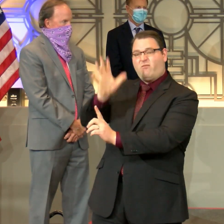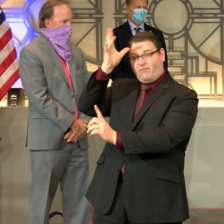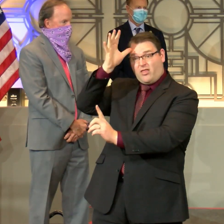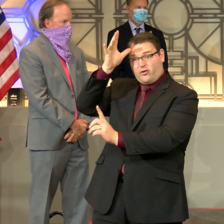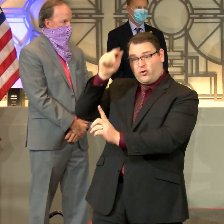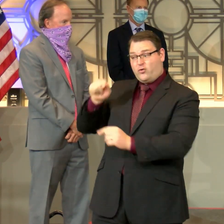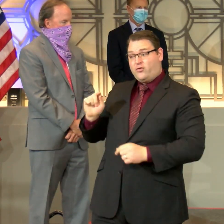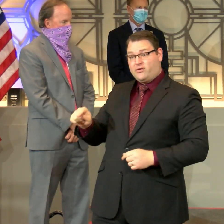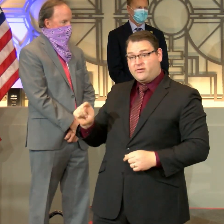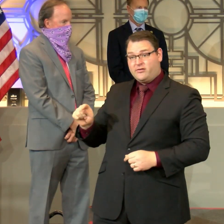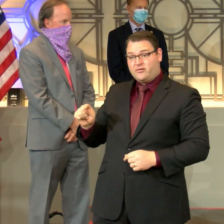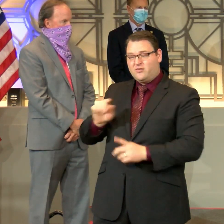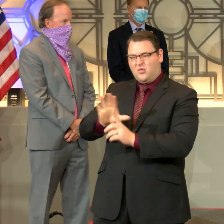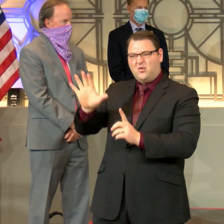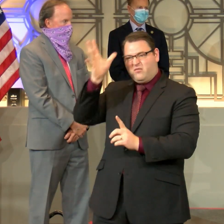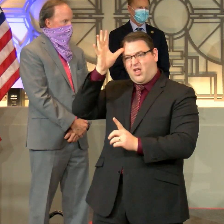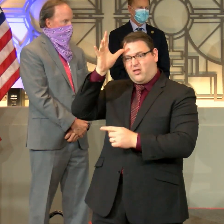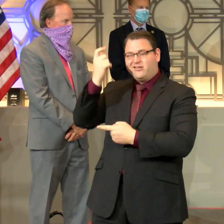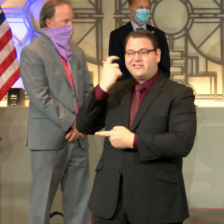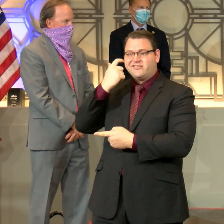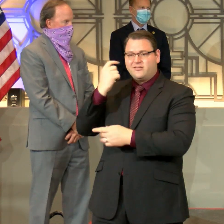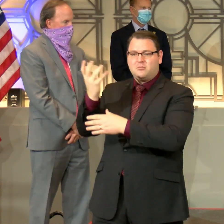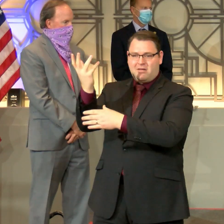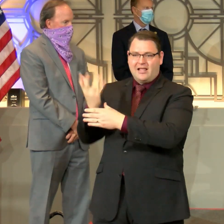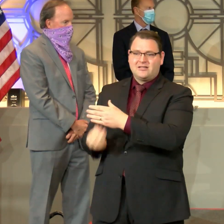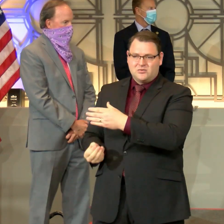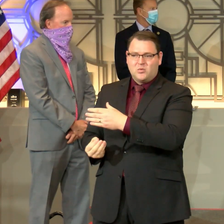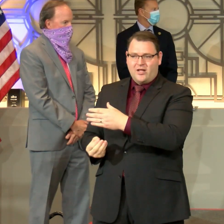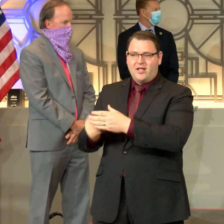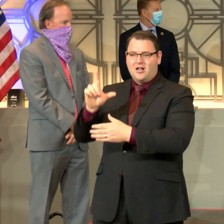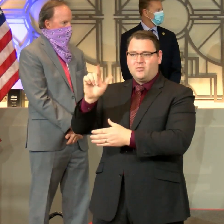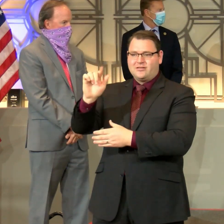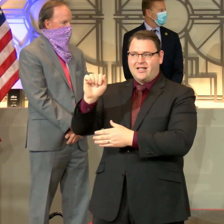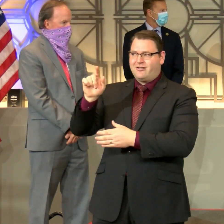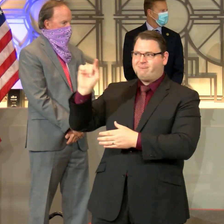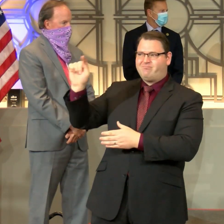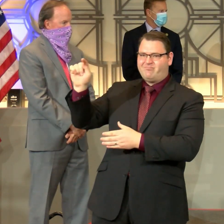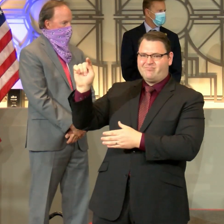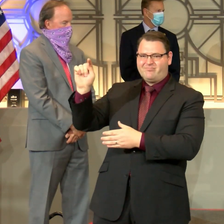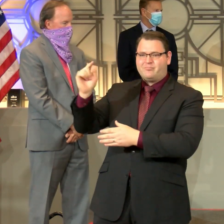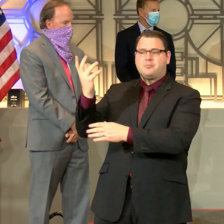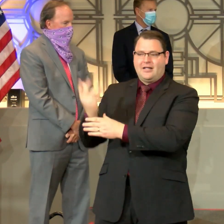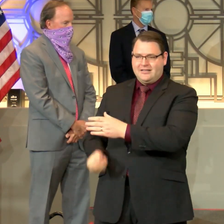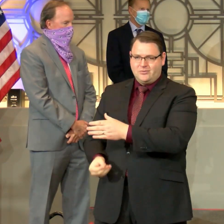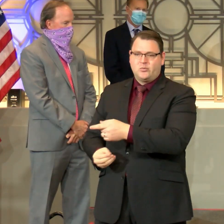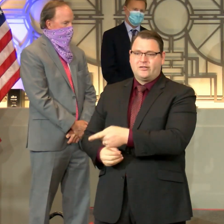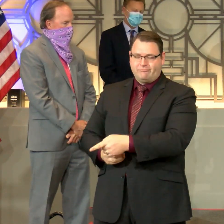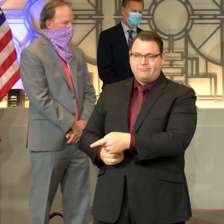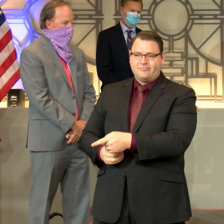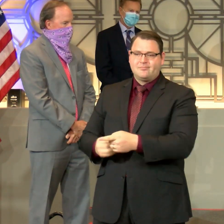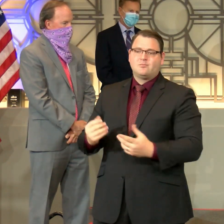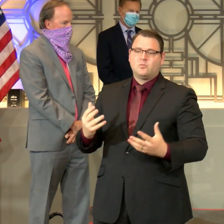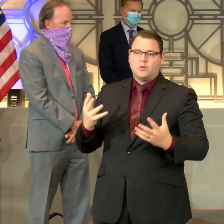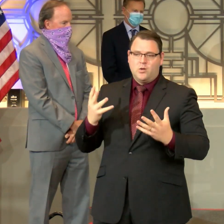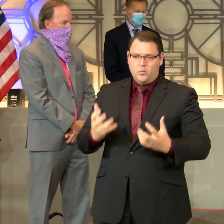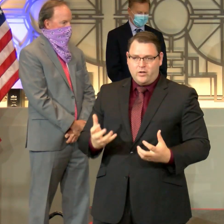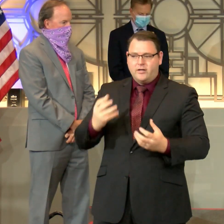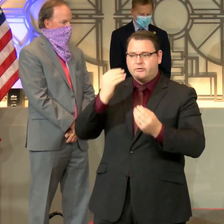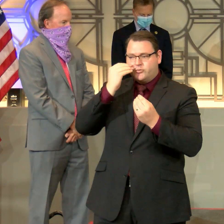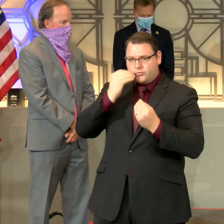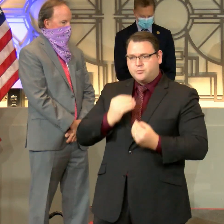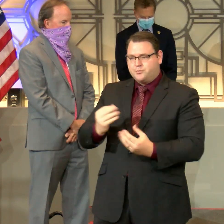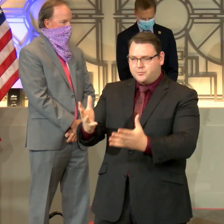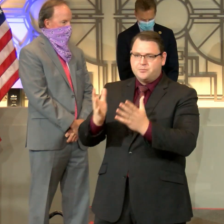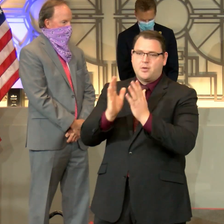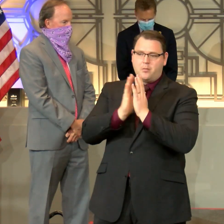the Chief of Staff father passed away in Louisiana. And so we certainly want to extend our prayers